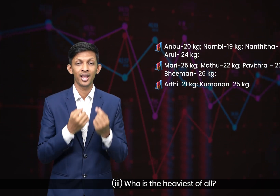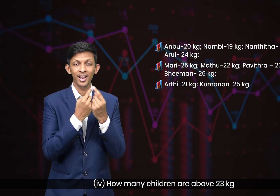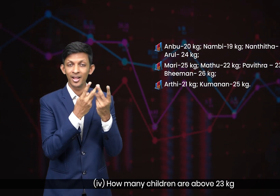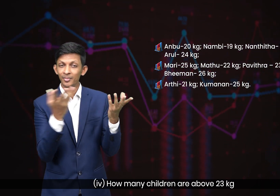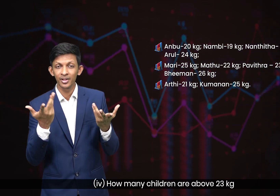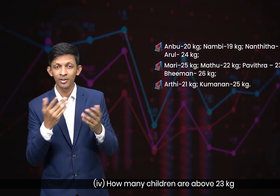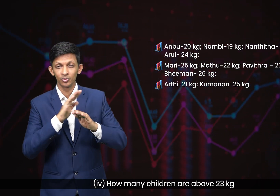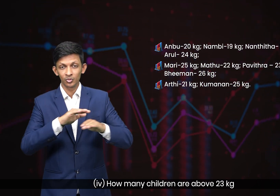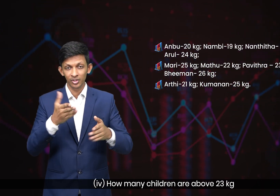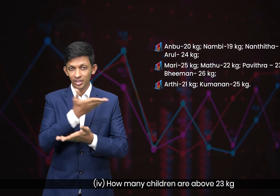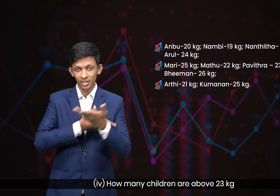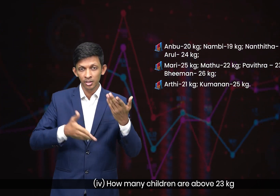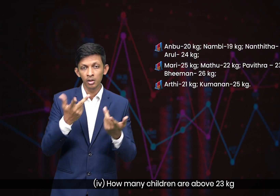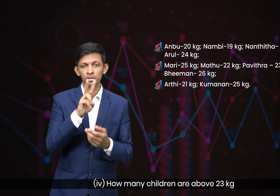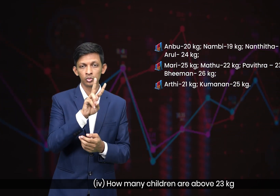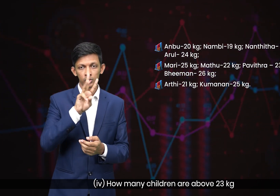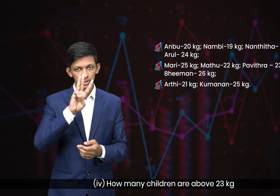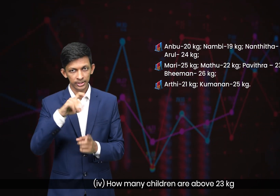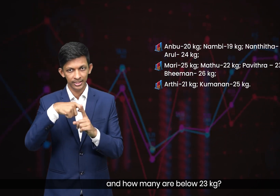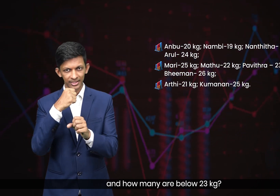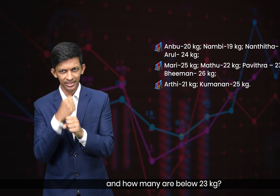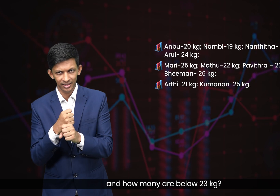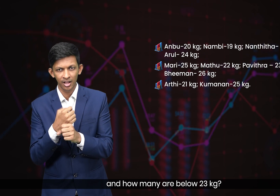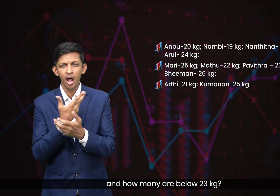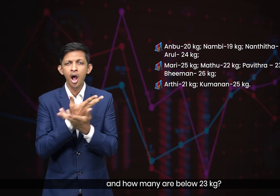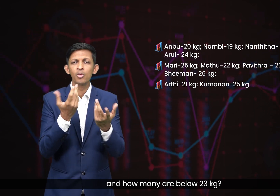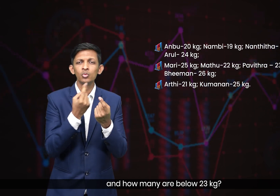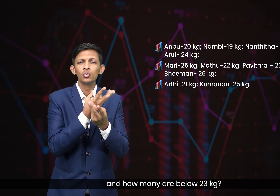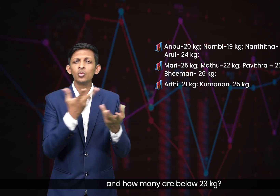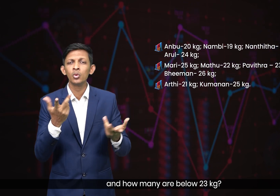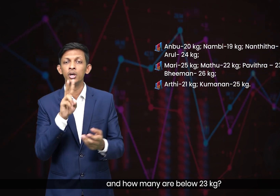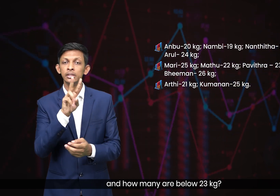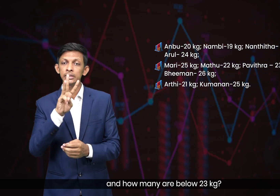How many children are above 23 kg and how many are below 23 kg?